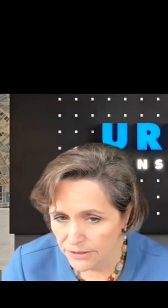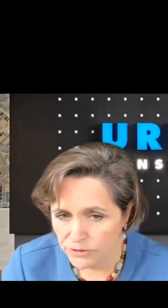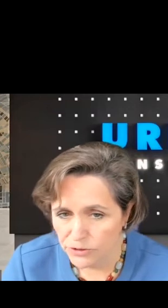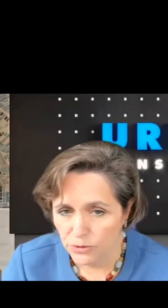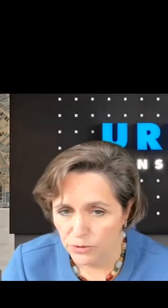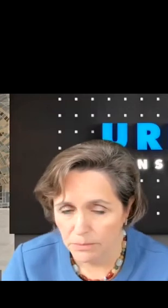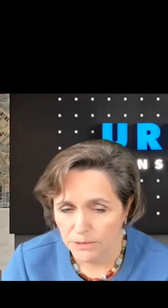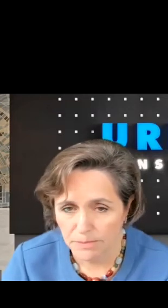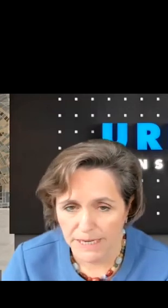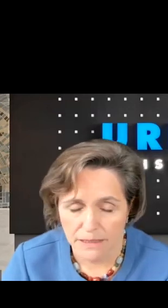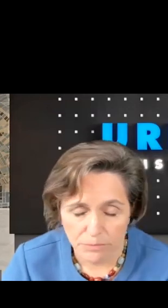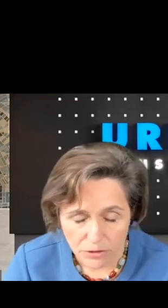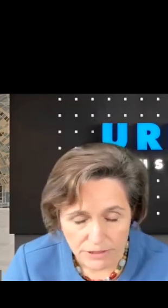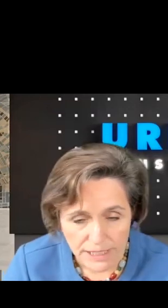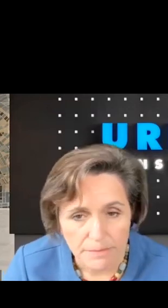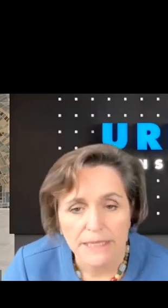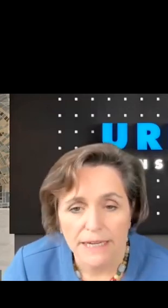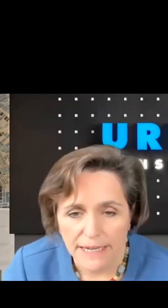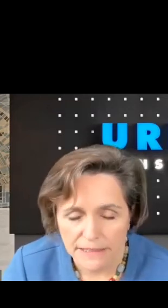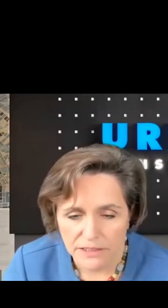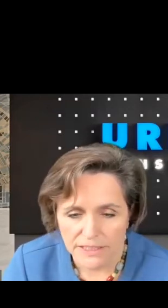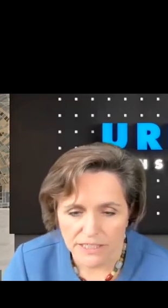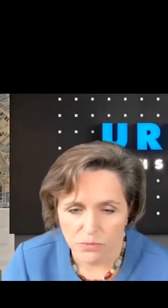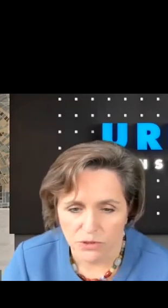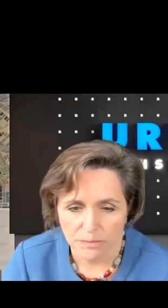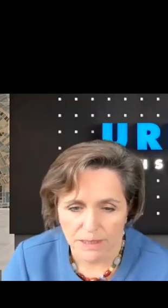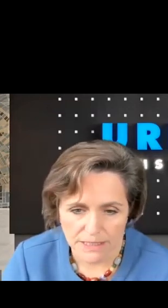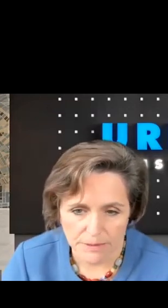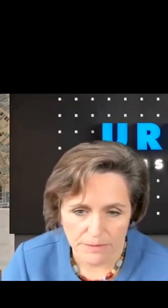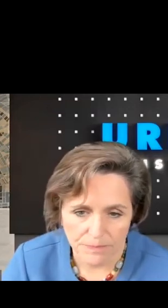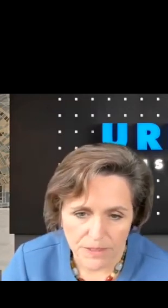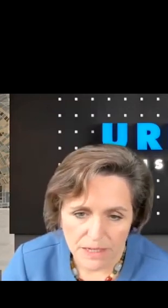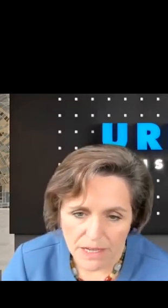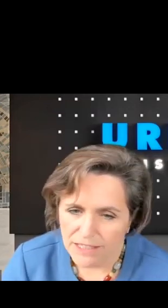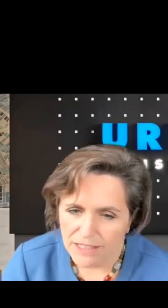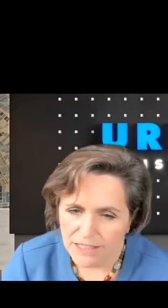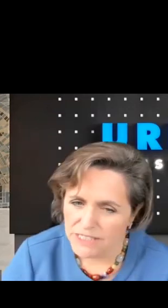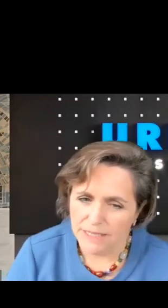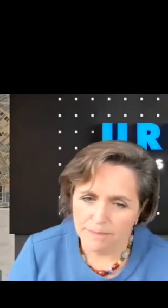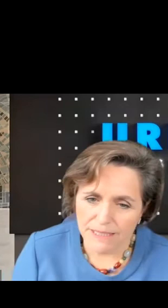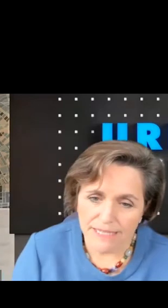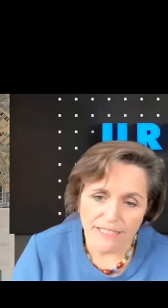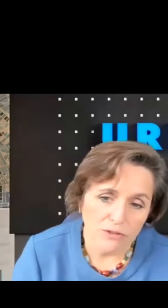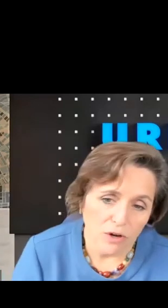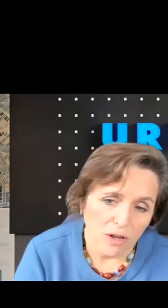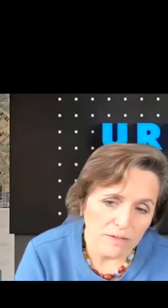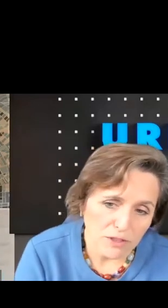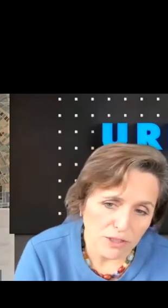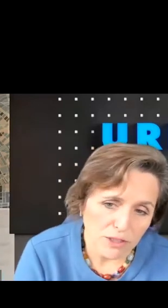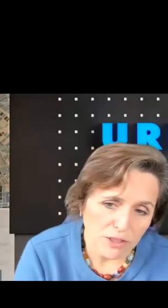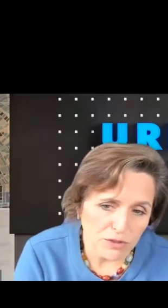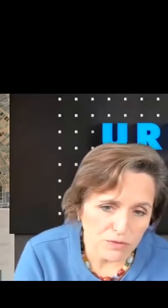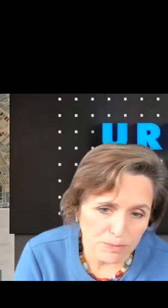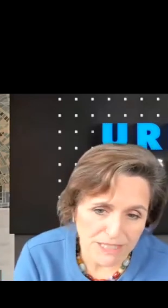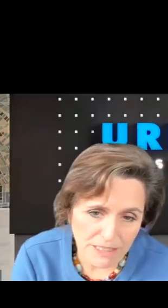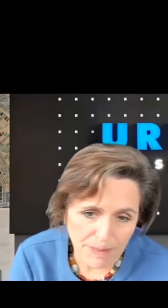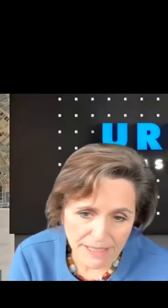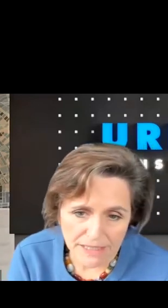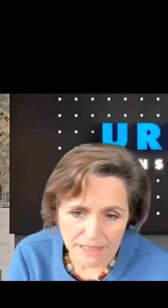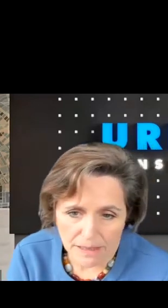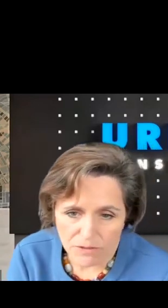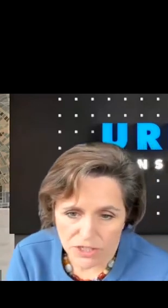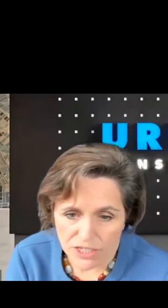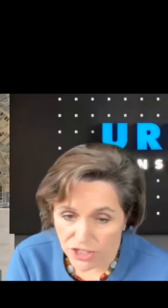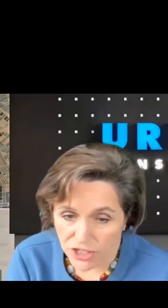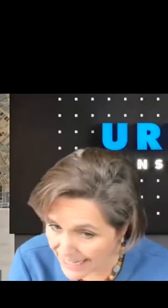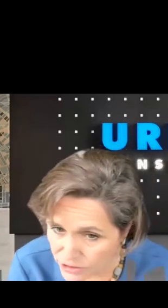with many others who helped to make the program and today's work possible. I also want to say a big thank you to all of our speakers for